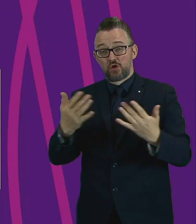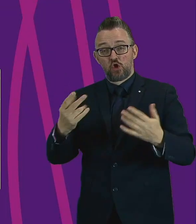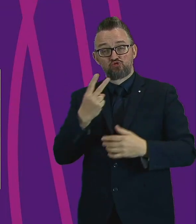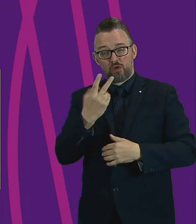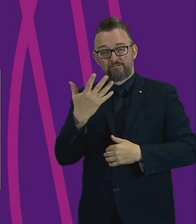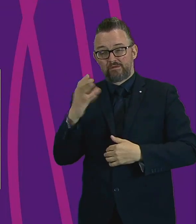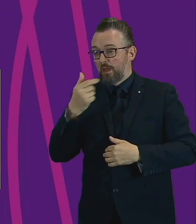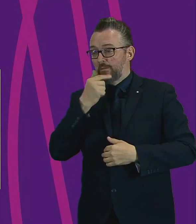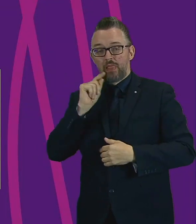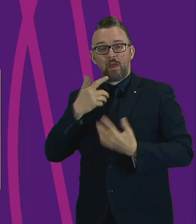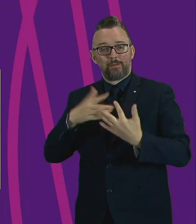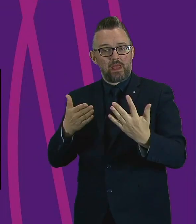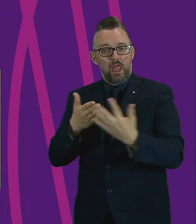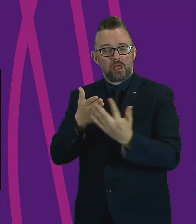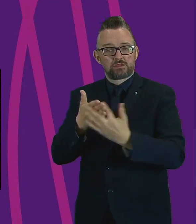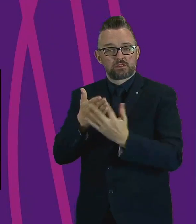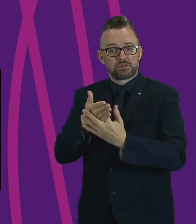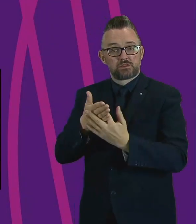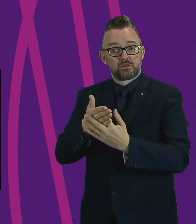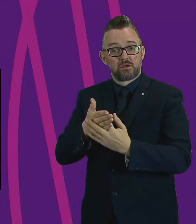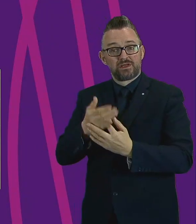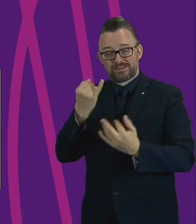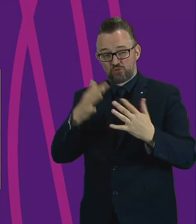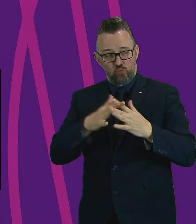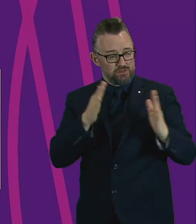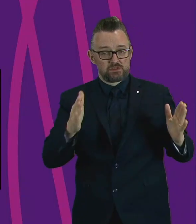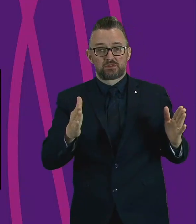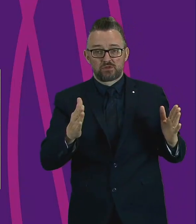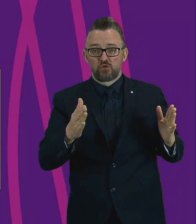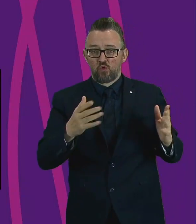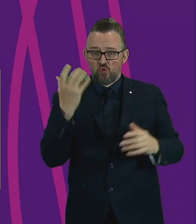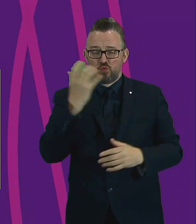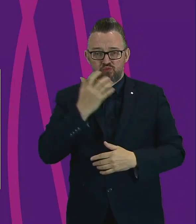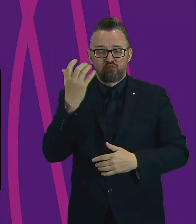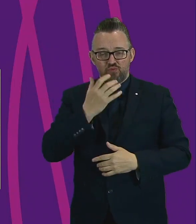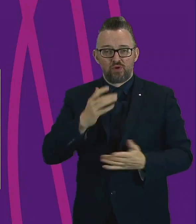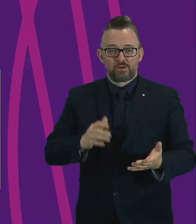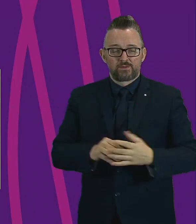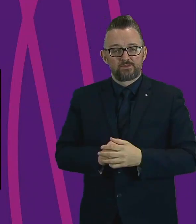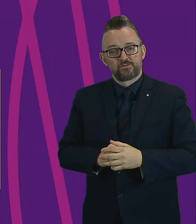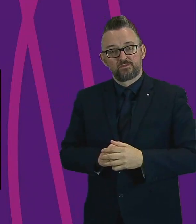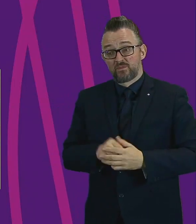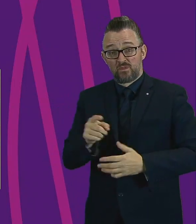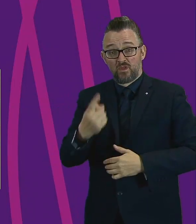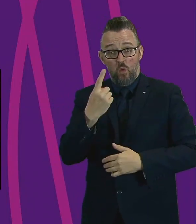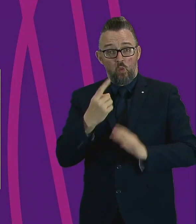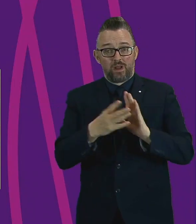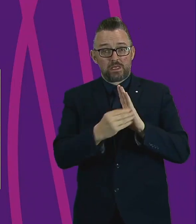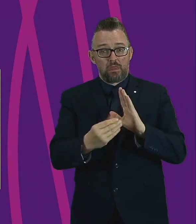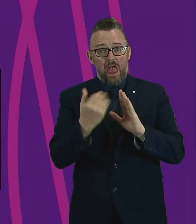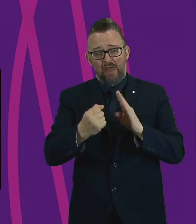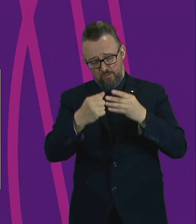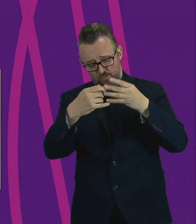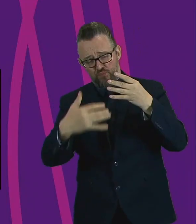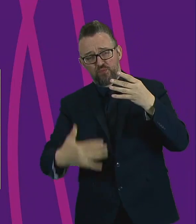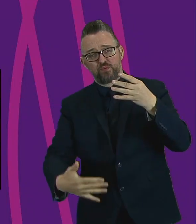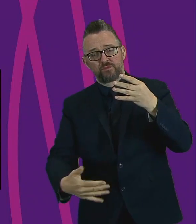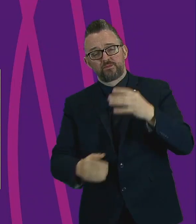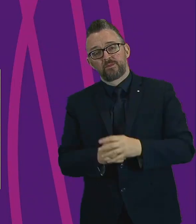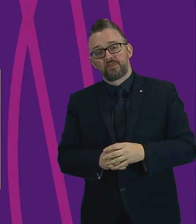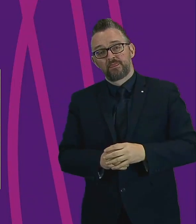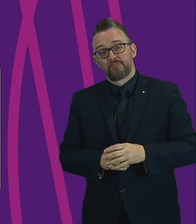people accessing that service in its first 6 weeks. That is just one example, and there are many more. Not